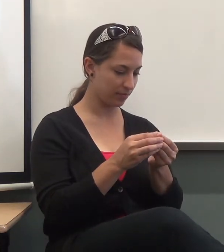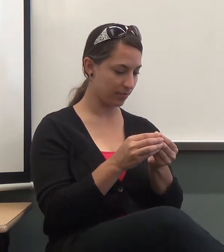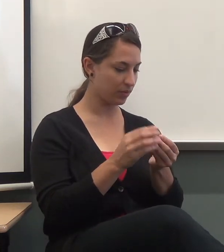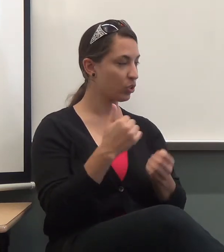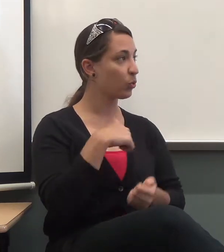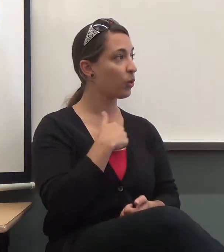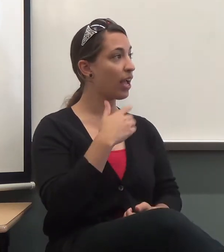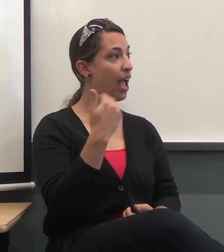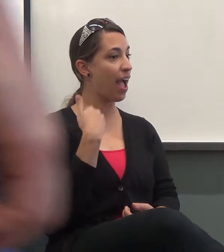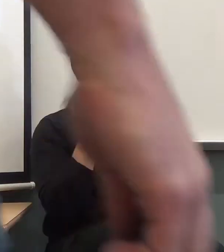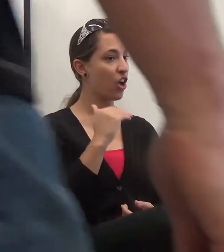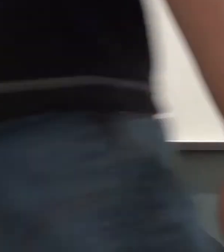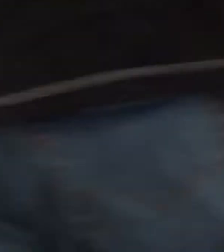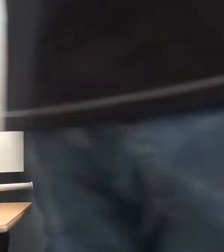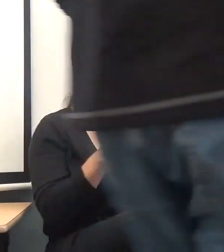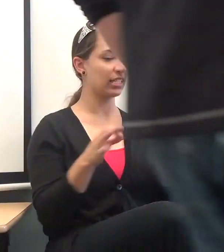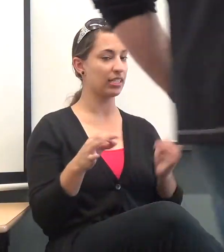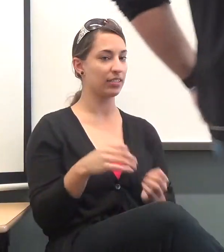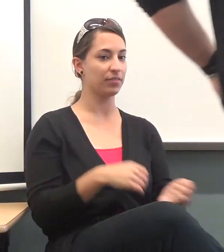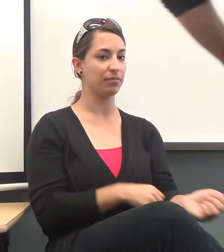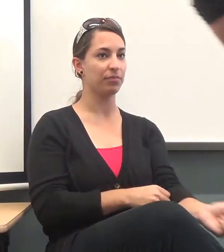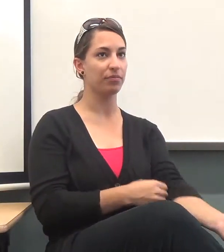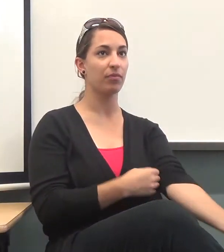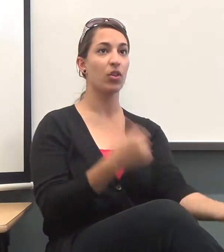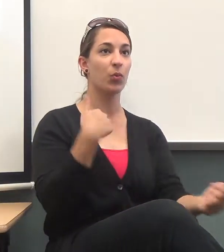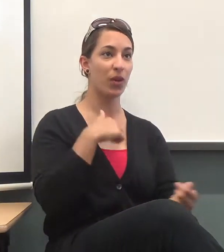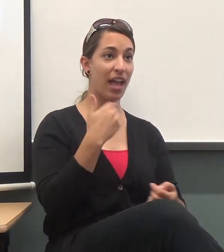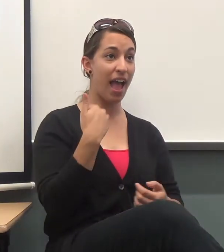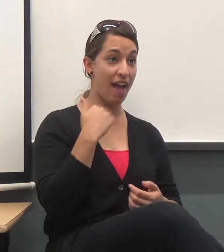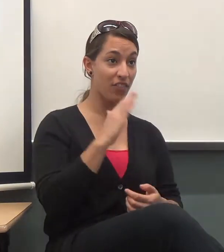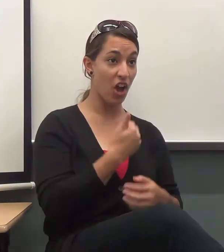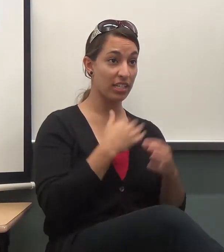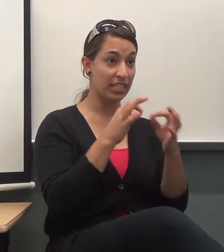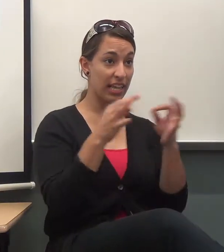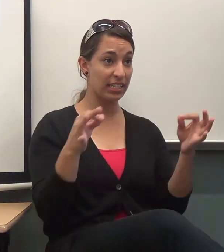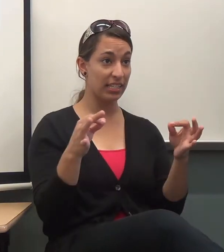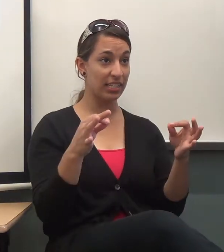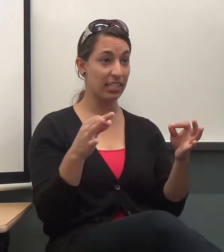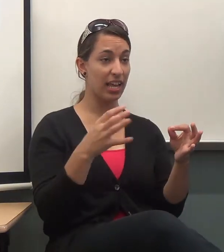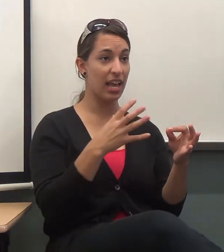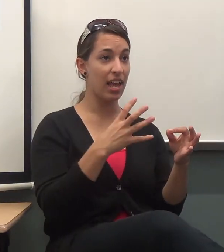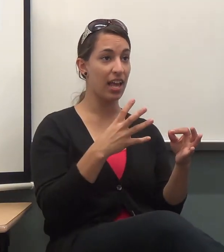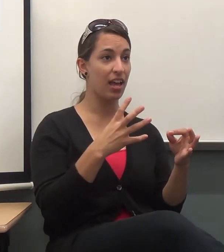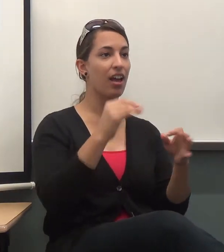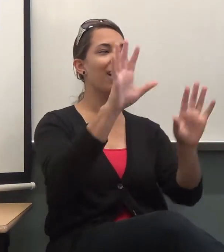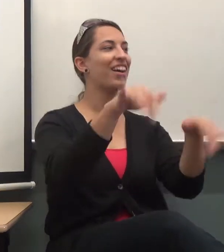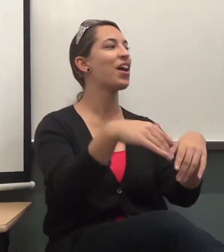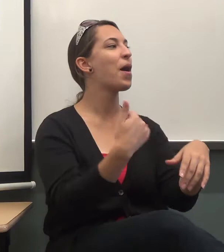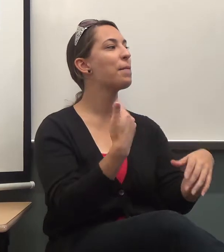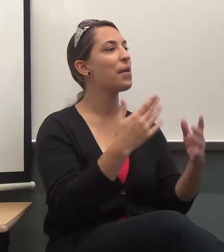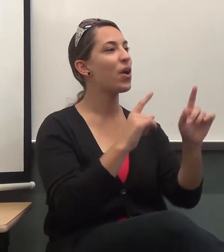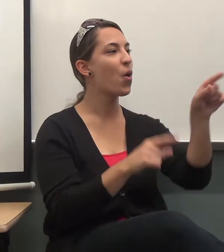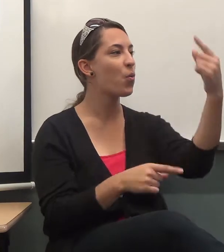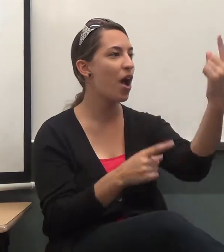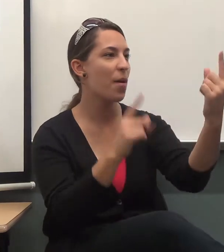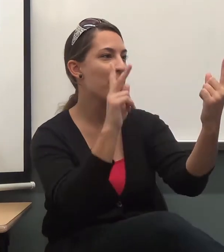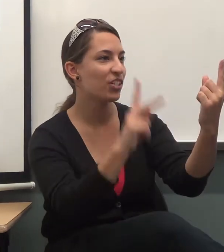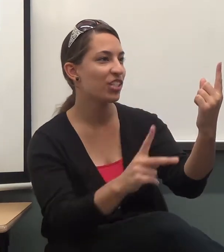So we have our sentence and we have our sentence structure. Okay, so maybe we could just get one person to take the pictures and then we could just send them all to each other. How's